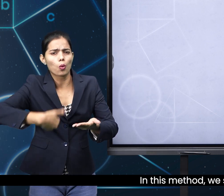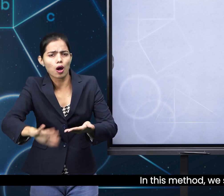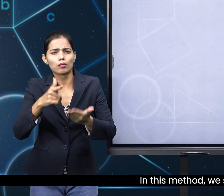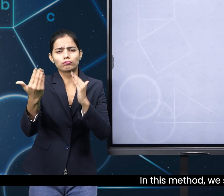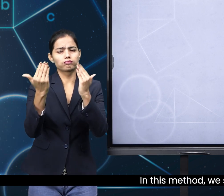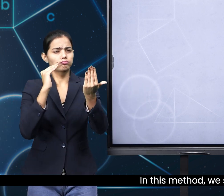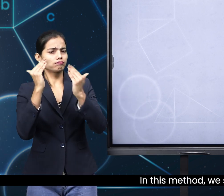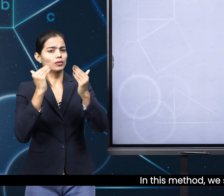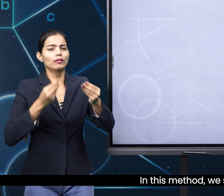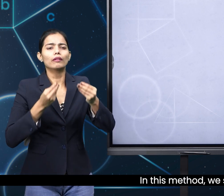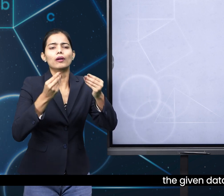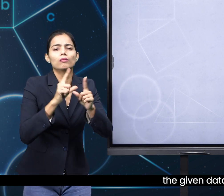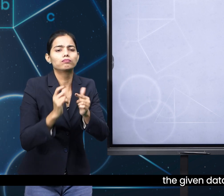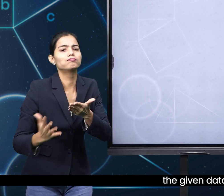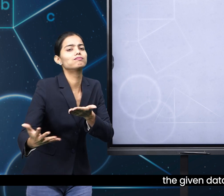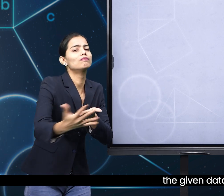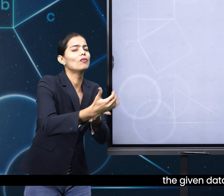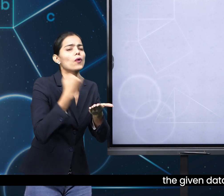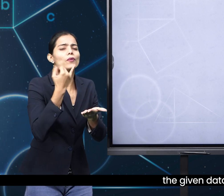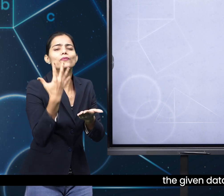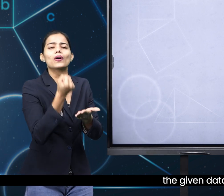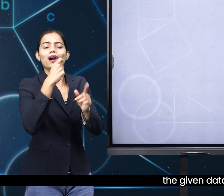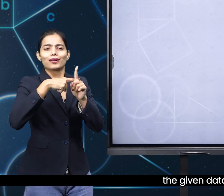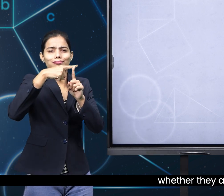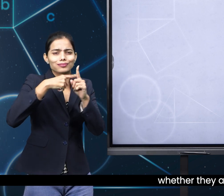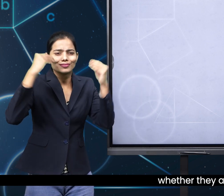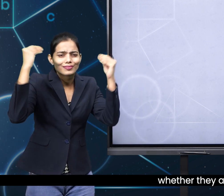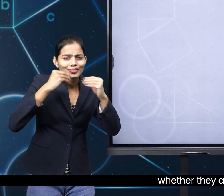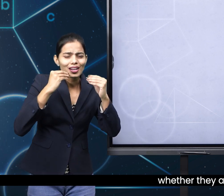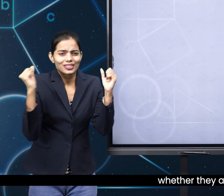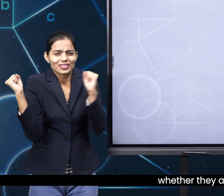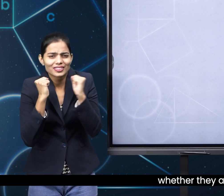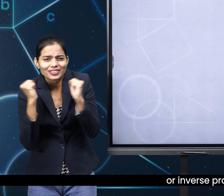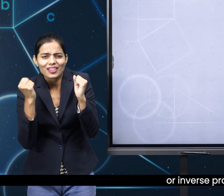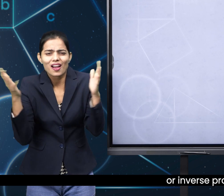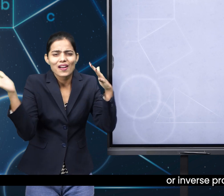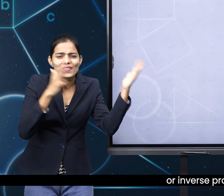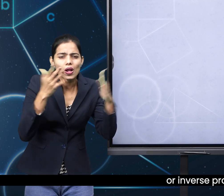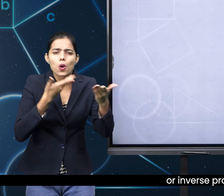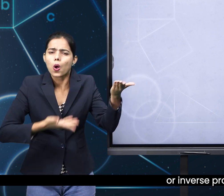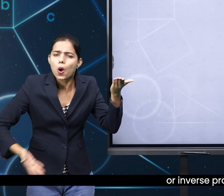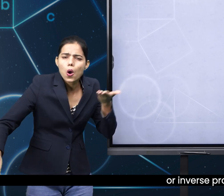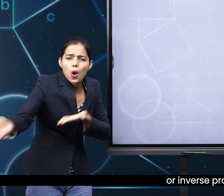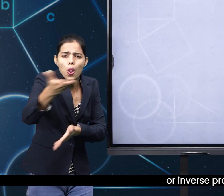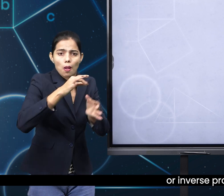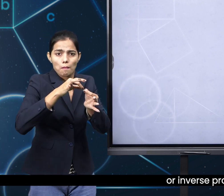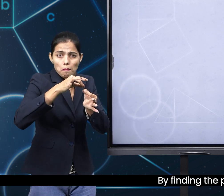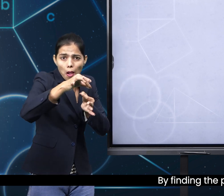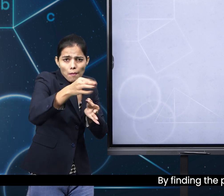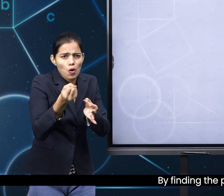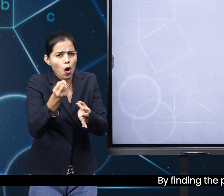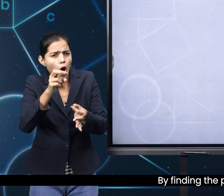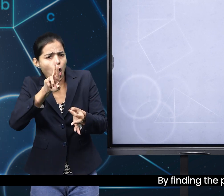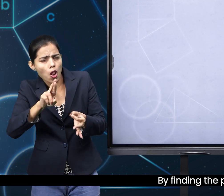In this method, we shall compare the given data and find whether they are in direct or inverse proportion.